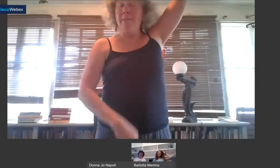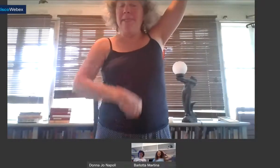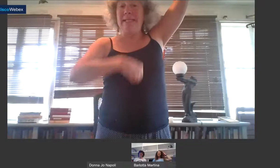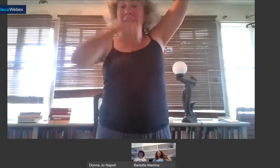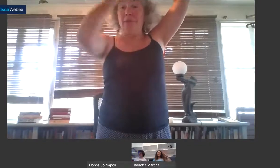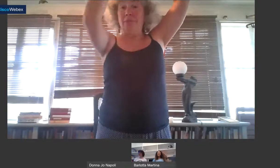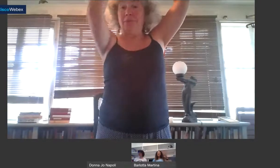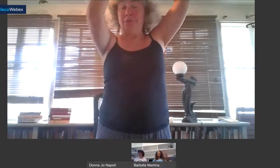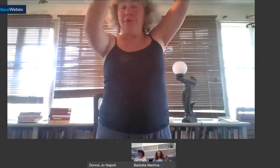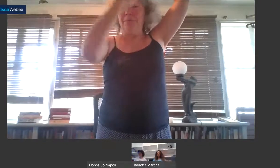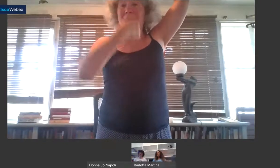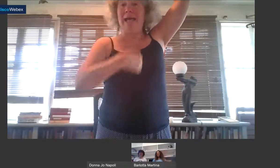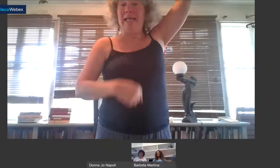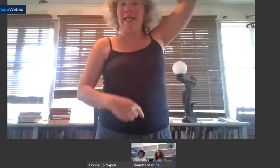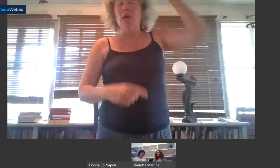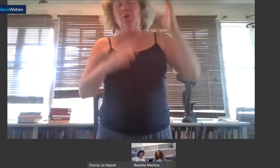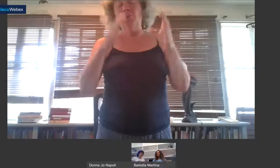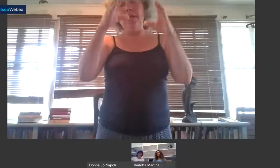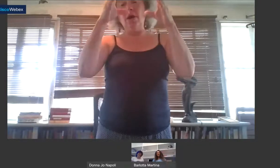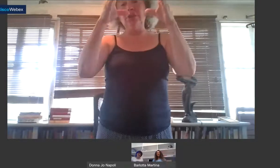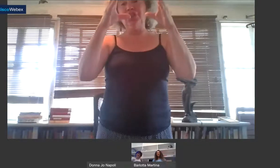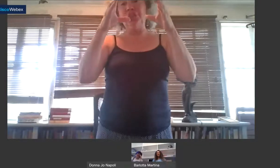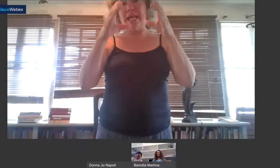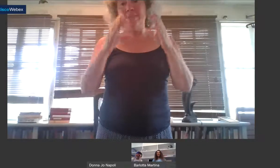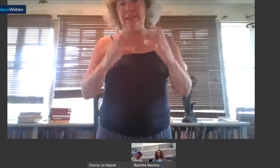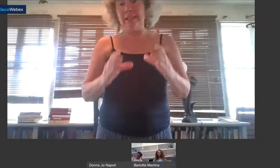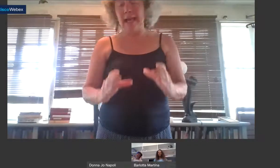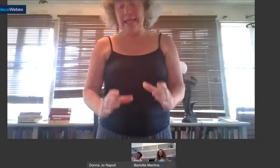up and down through your body. We are shaped like,